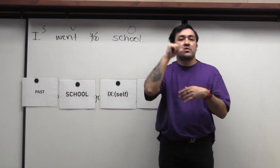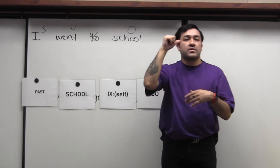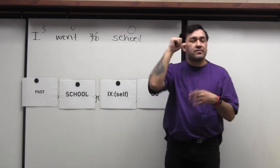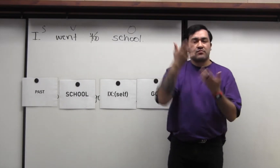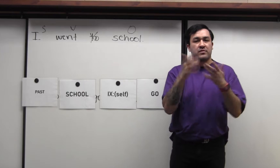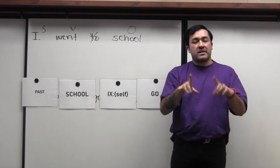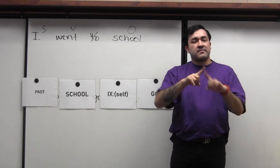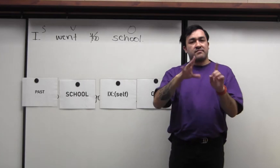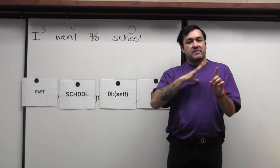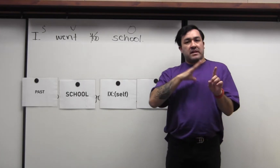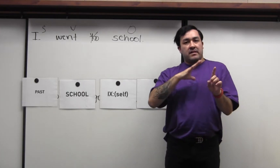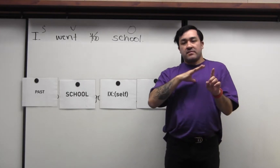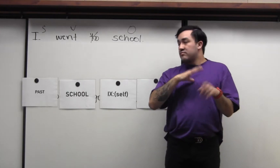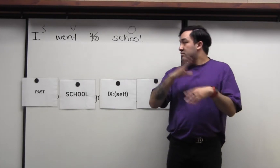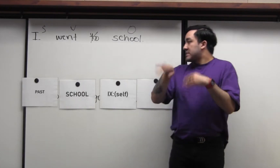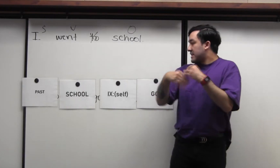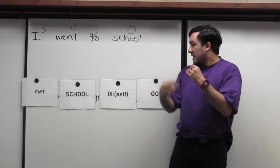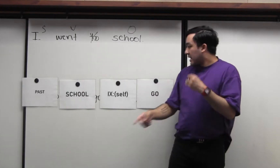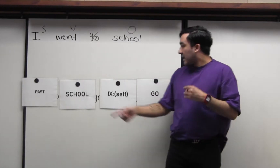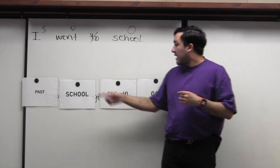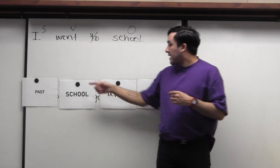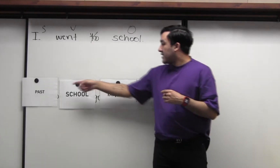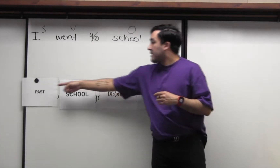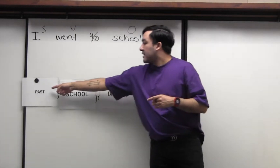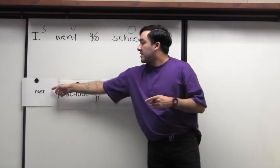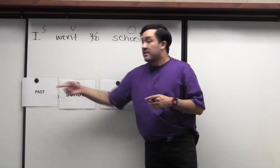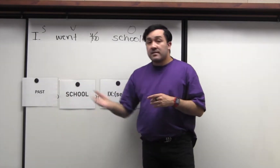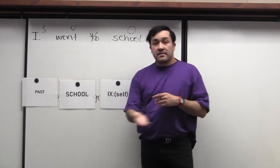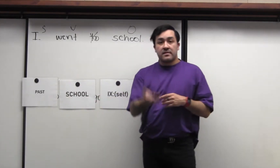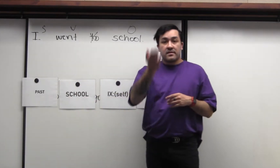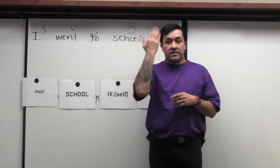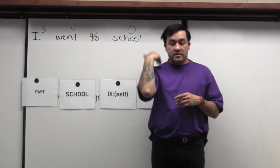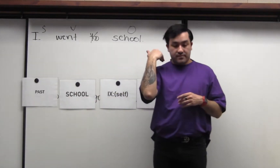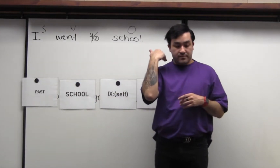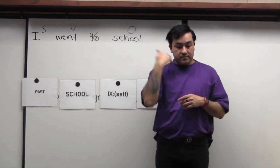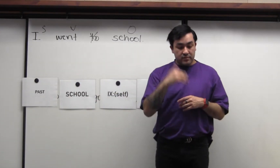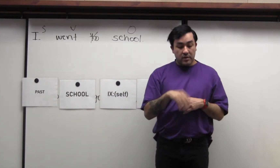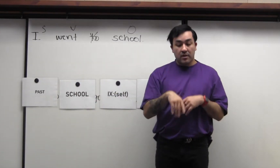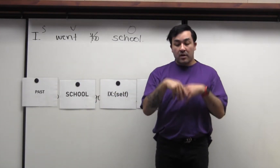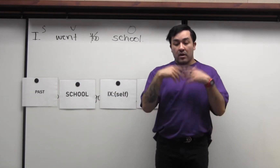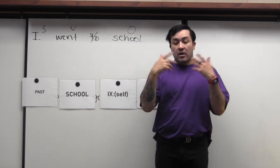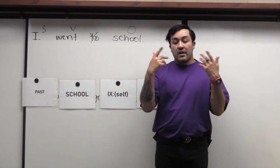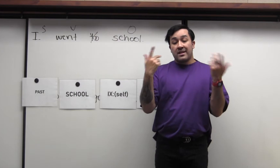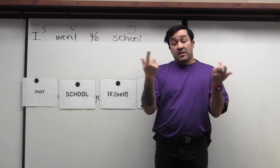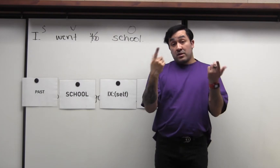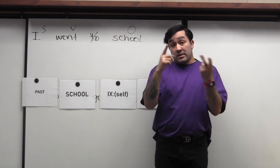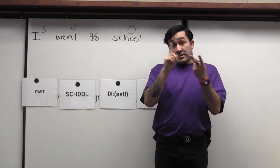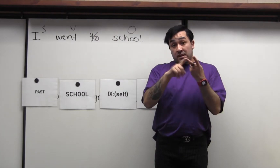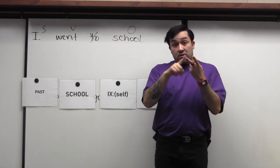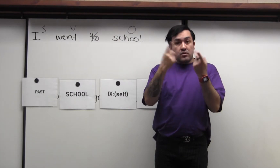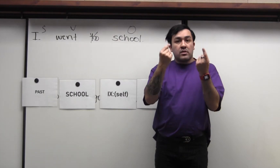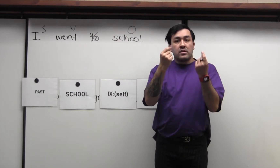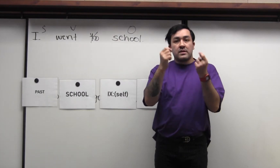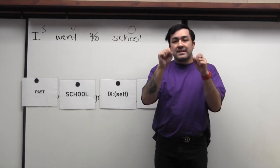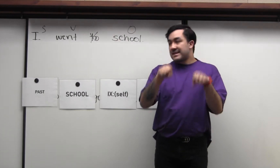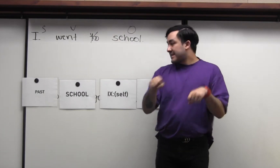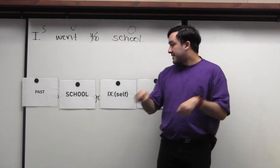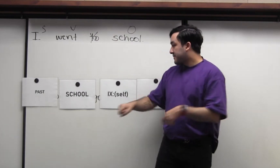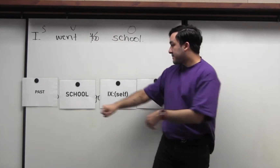time, 1 week ago, yesterday, and that's fine. We can add that sign for past. So if you don't want to be specific, you can just add that generic